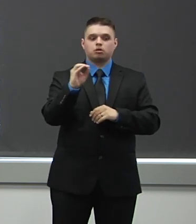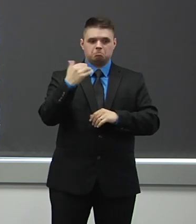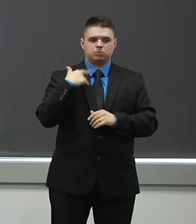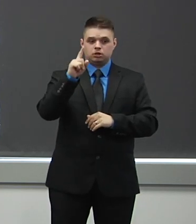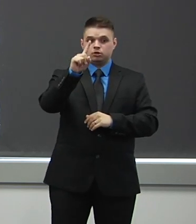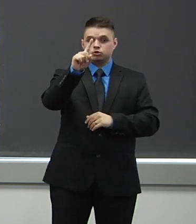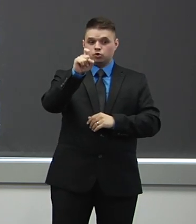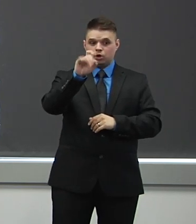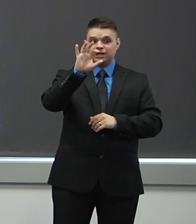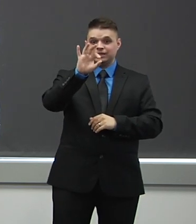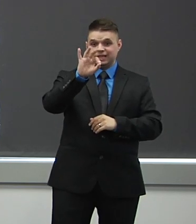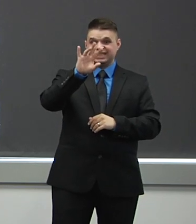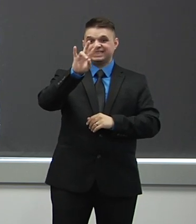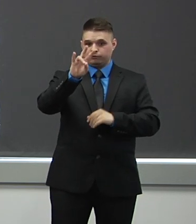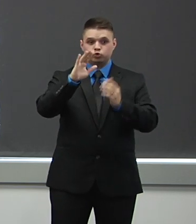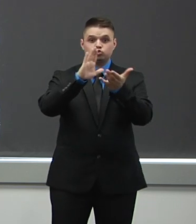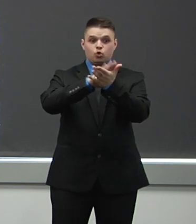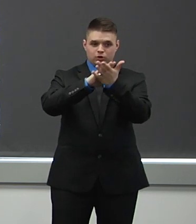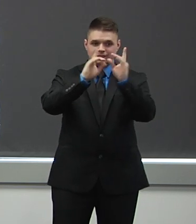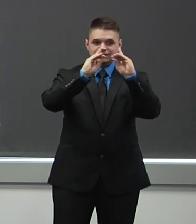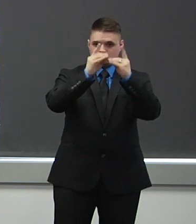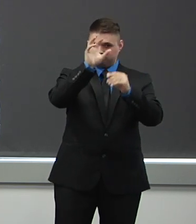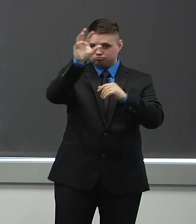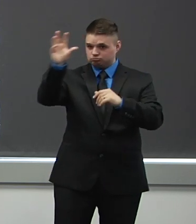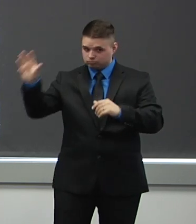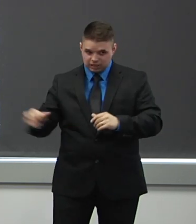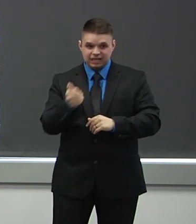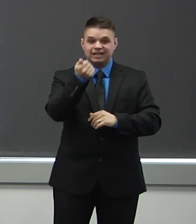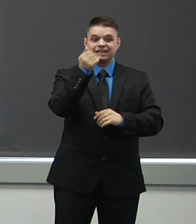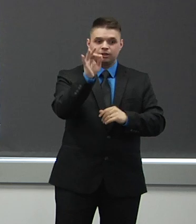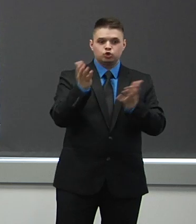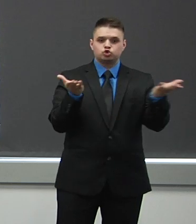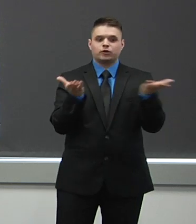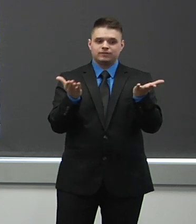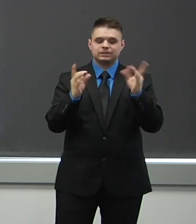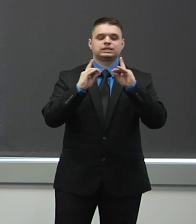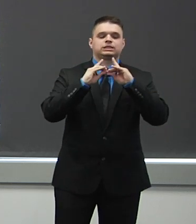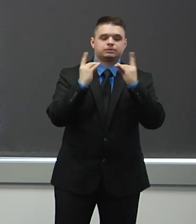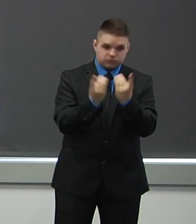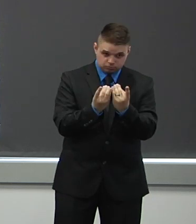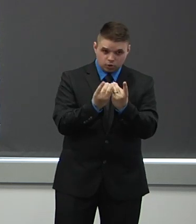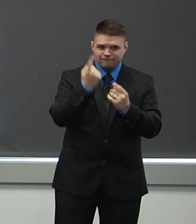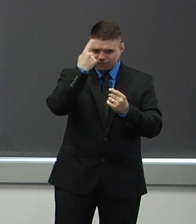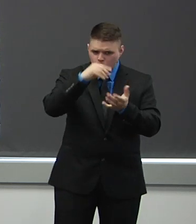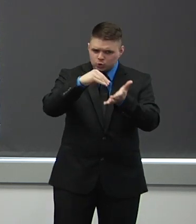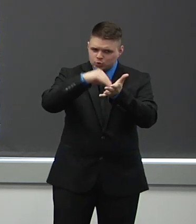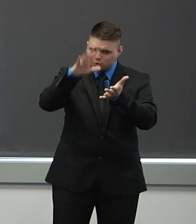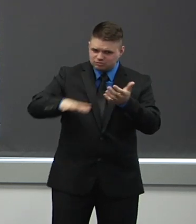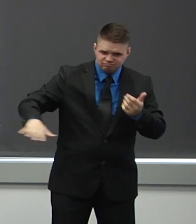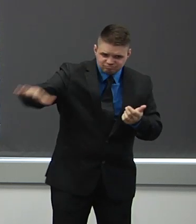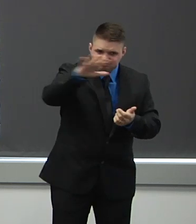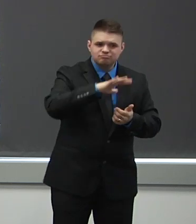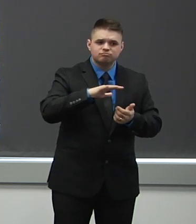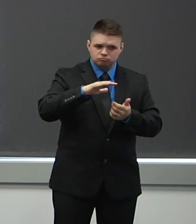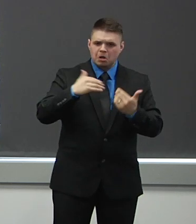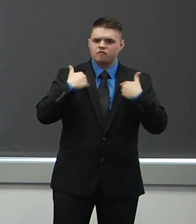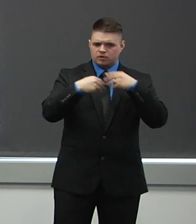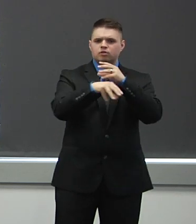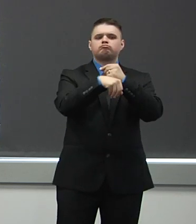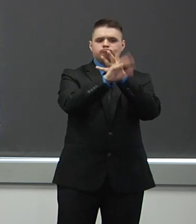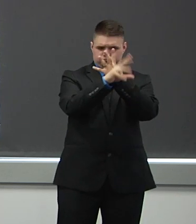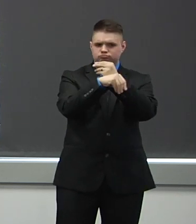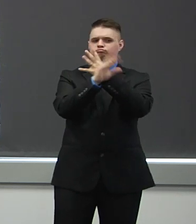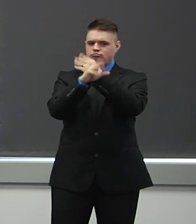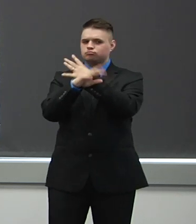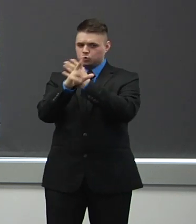and 19 education service districts that serve our kids. I'm on a video call with them at least 2 times a week